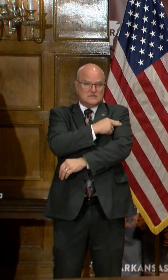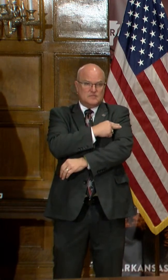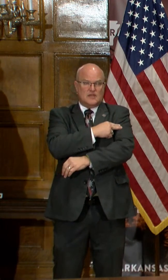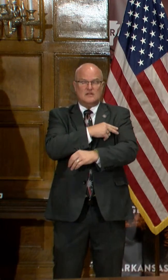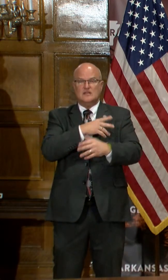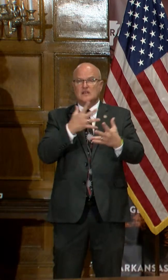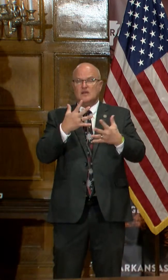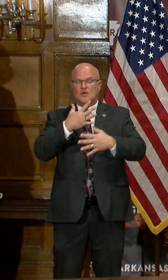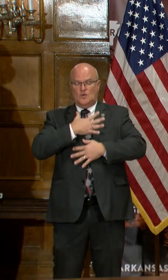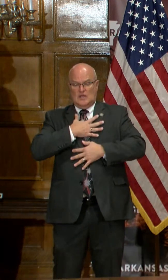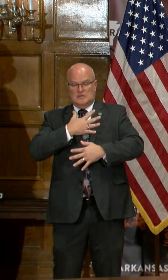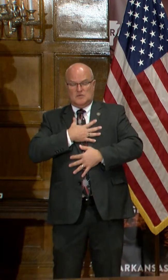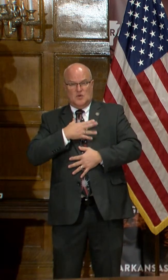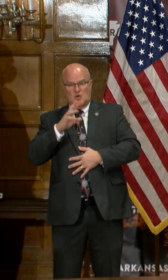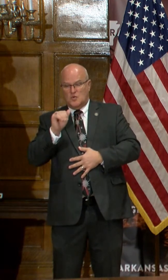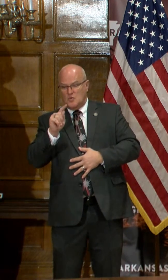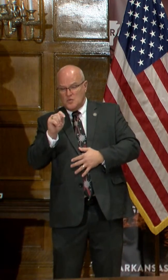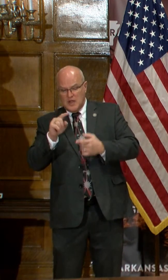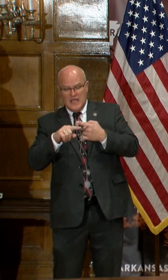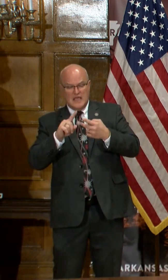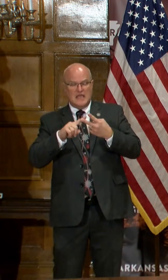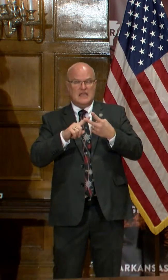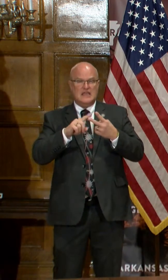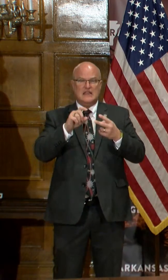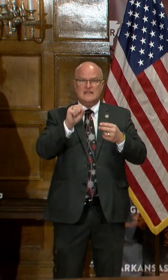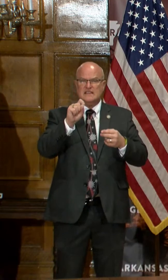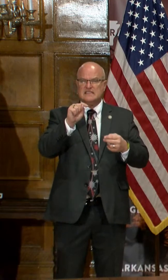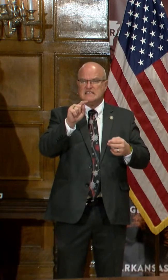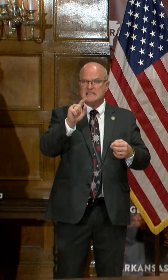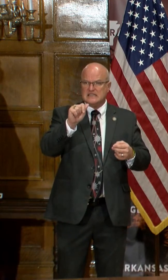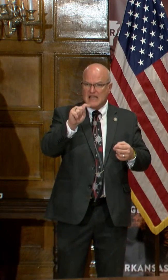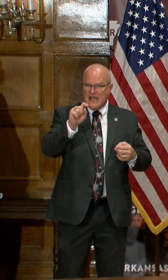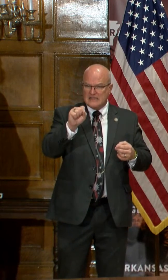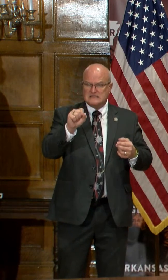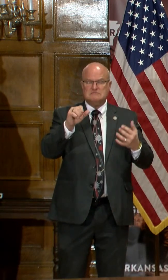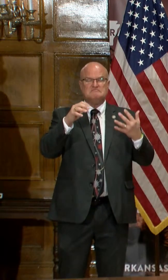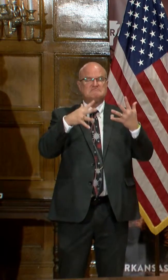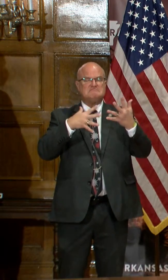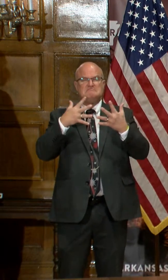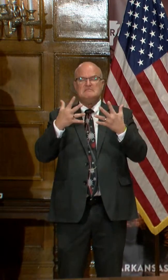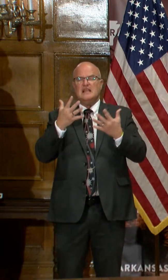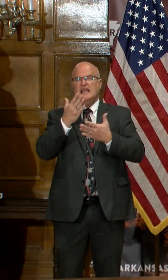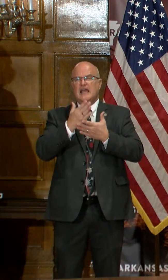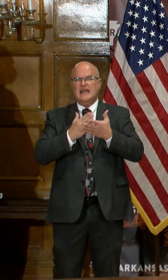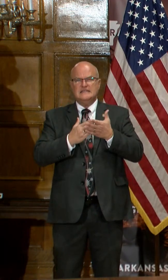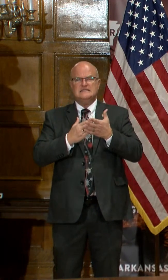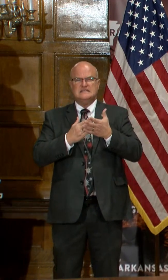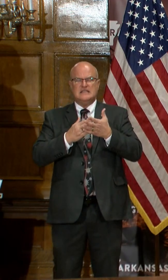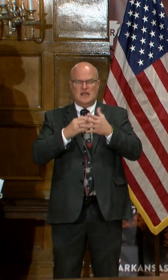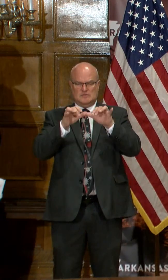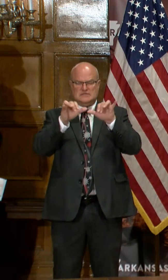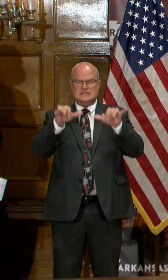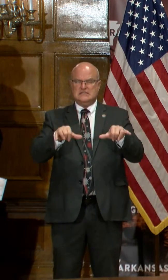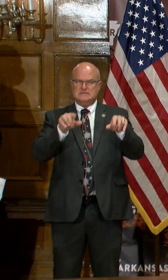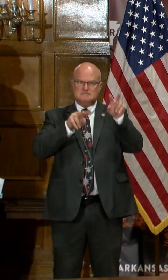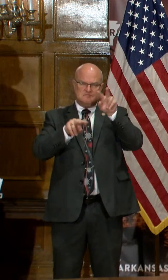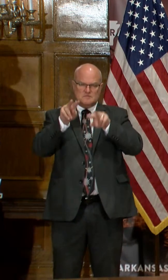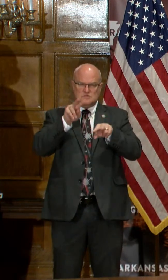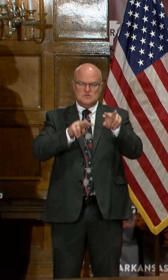as respiratory rate, what are the SATs, you know, and things like that. And there are a few scoring systems that are been put out there and